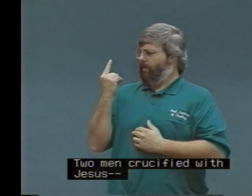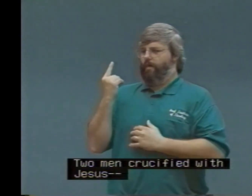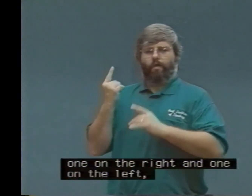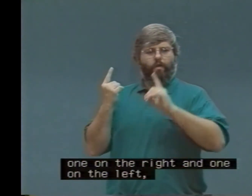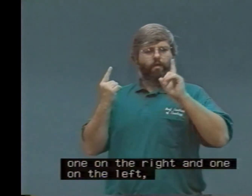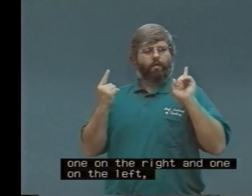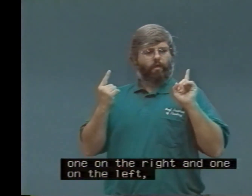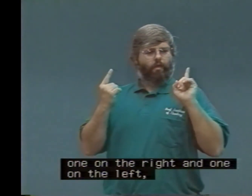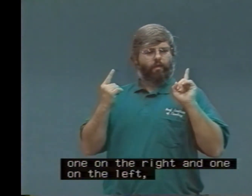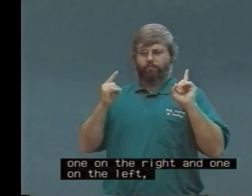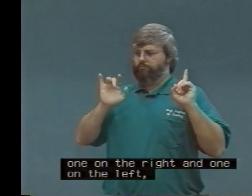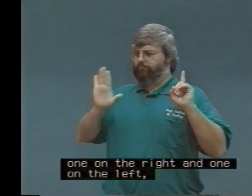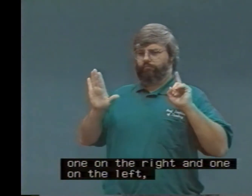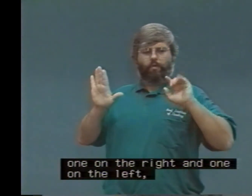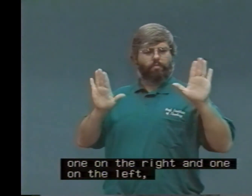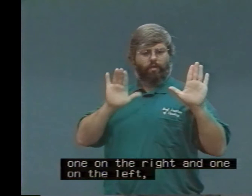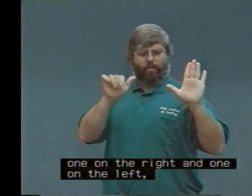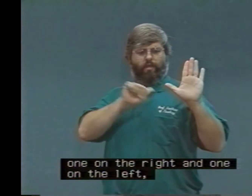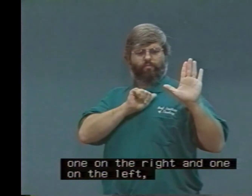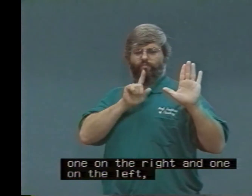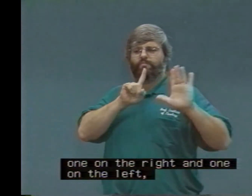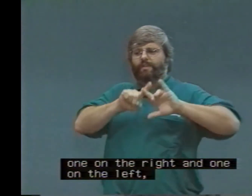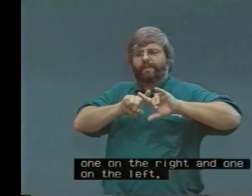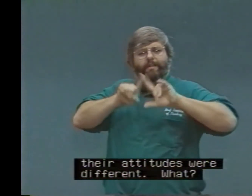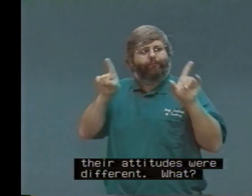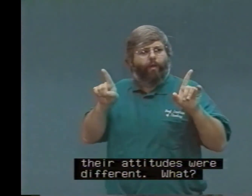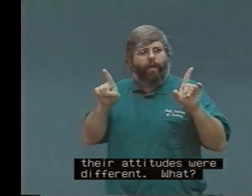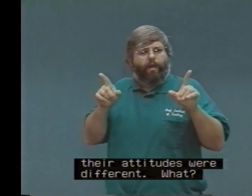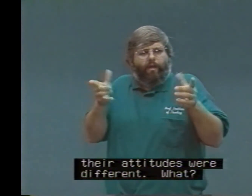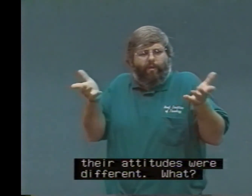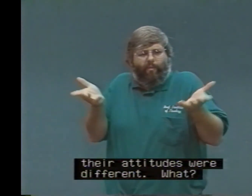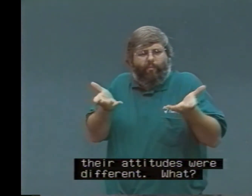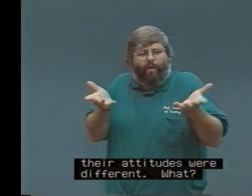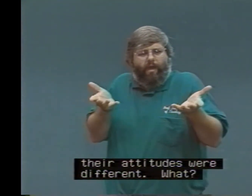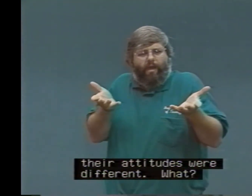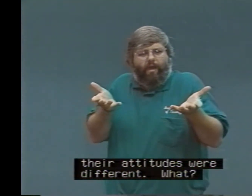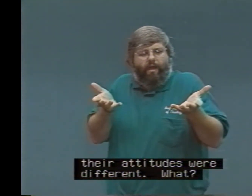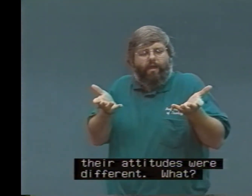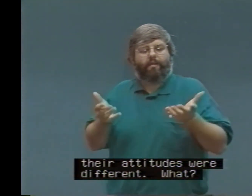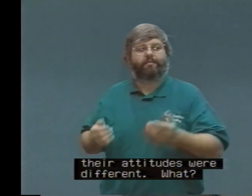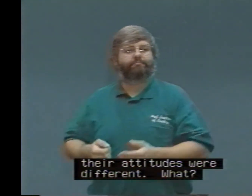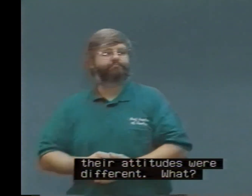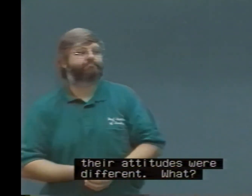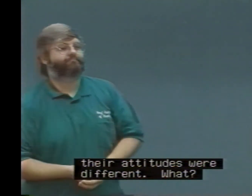one on the right and one on the left. Their attitudes were different. What?